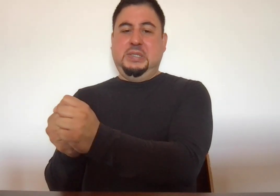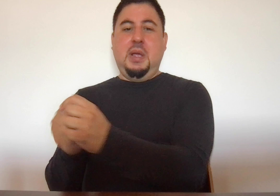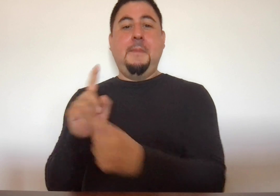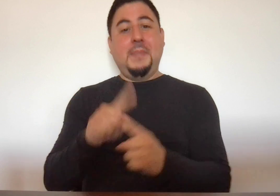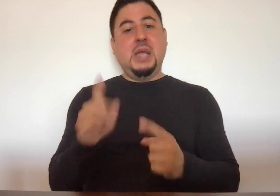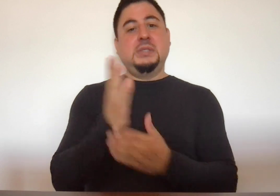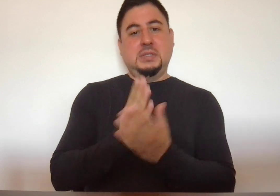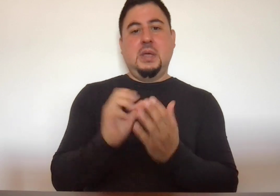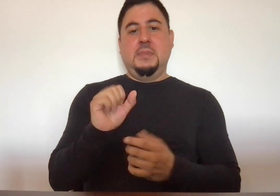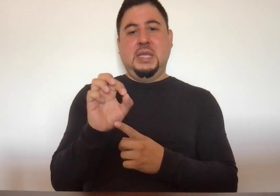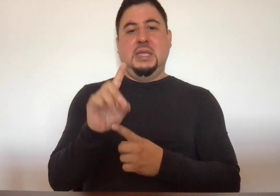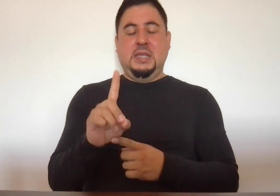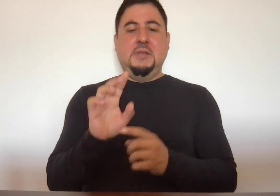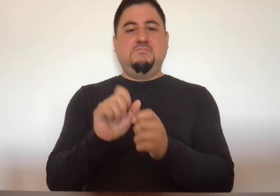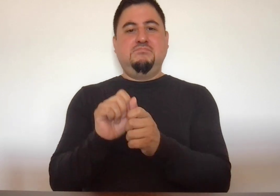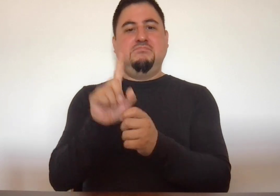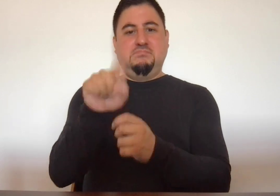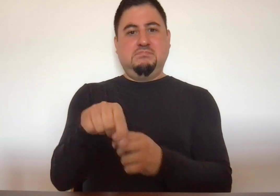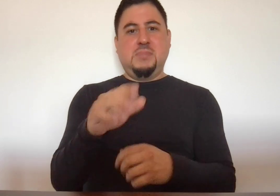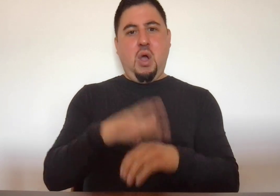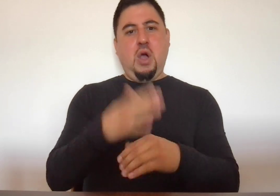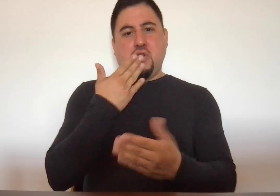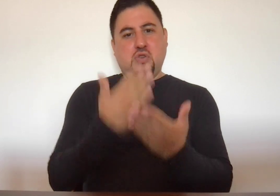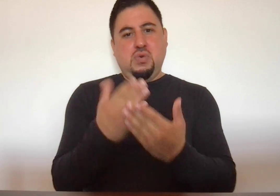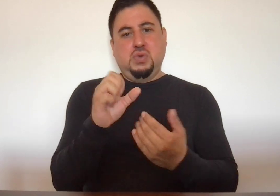rich soil and produced fruit,